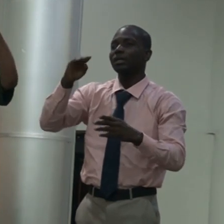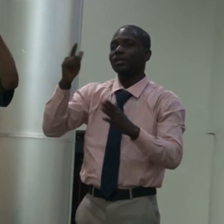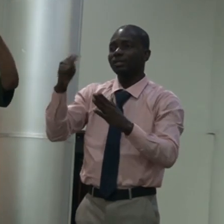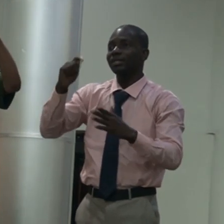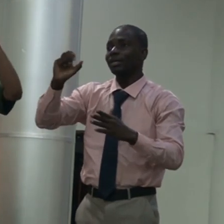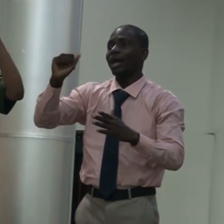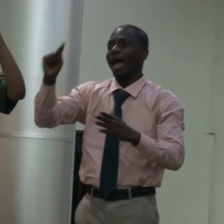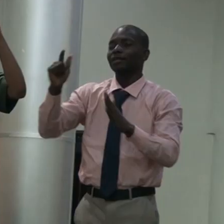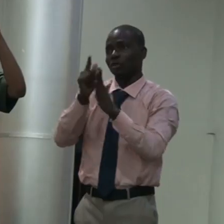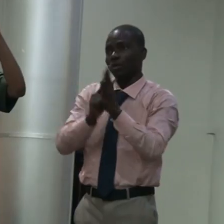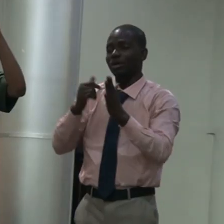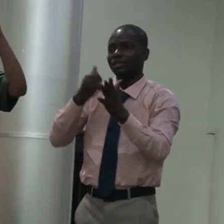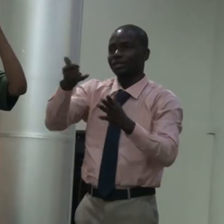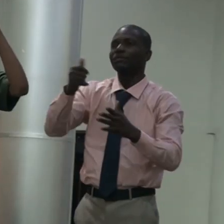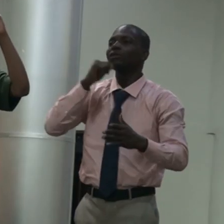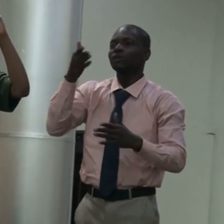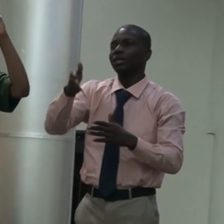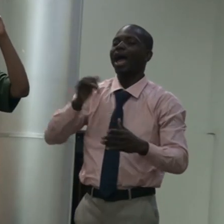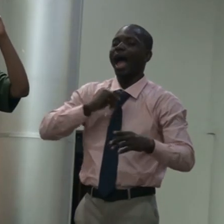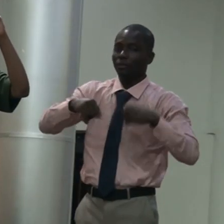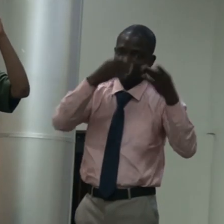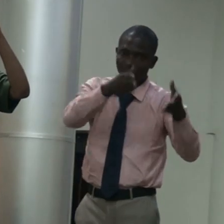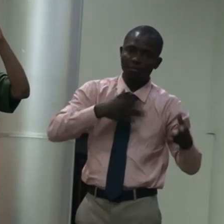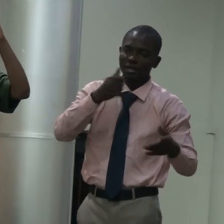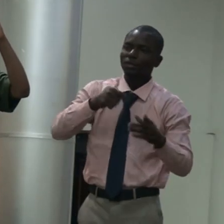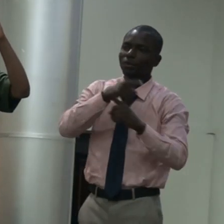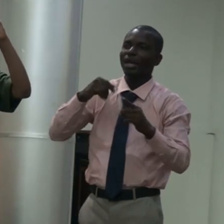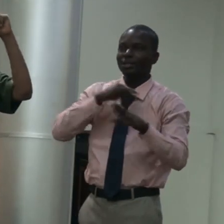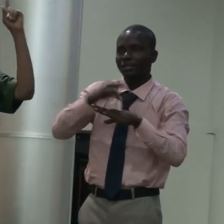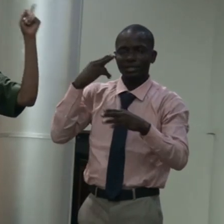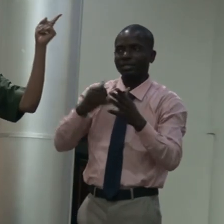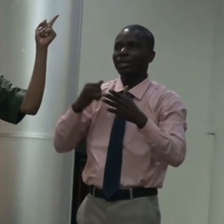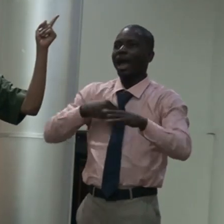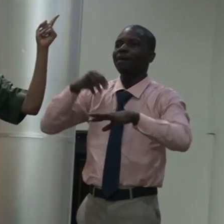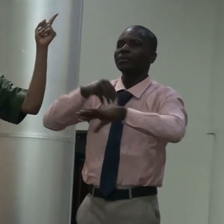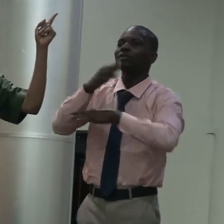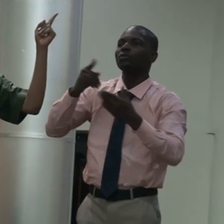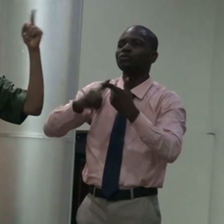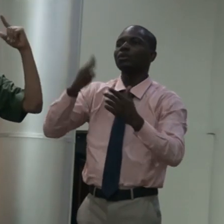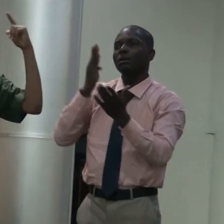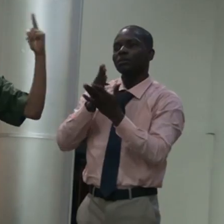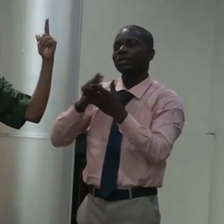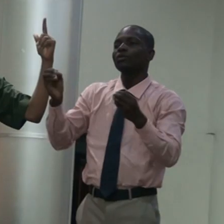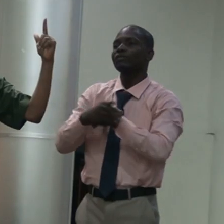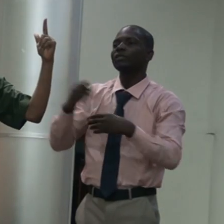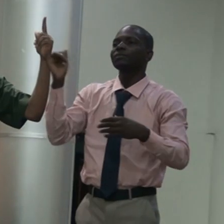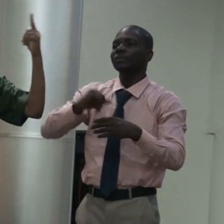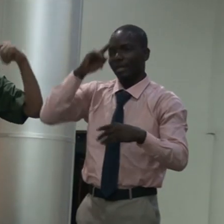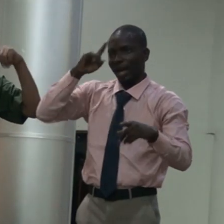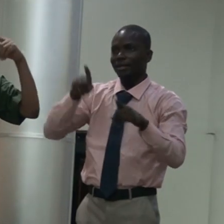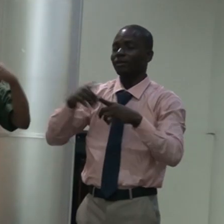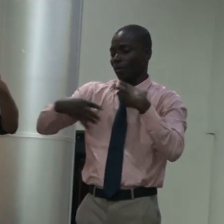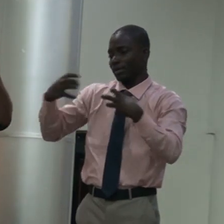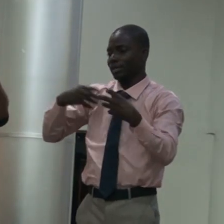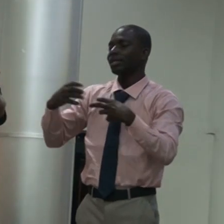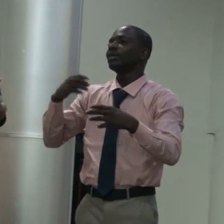act itself, is not there. I went there myself. When I didn't see it, I sent somebody to the budget office. They were dribbling and